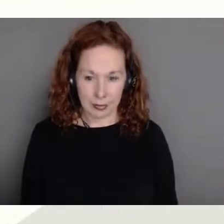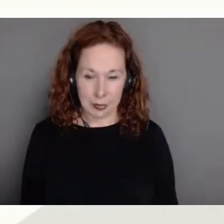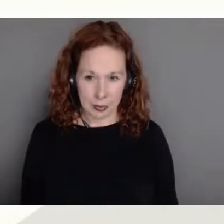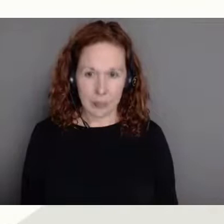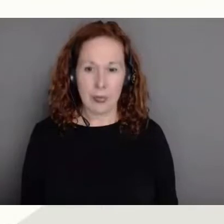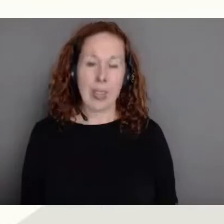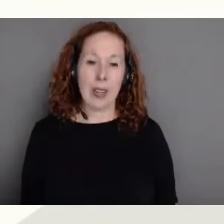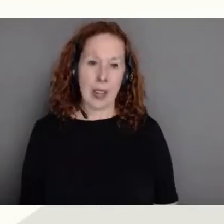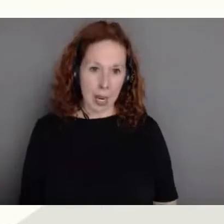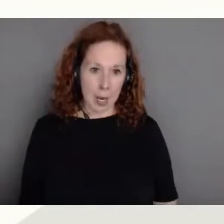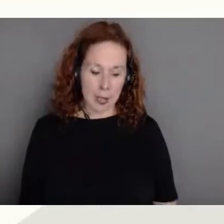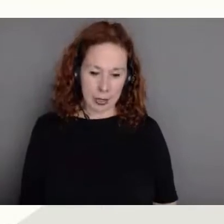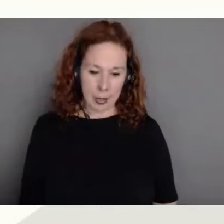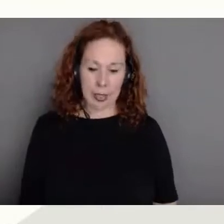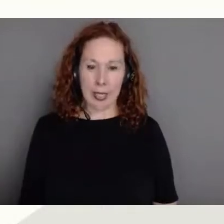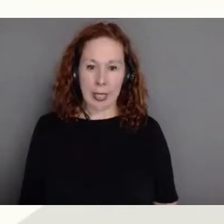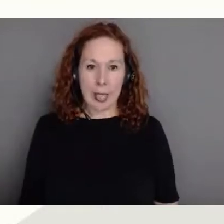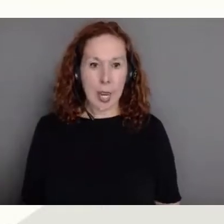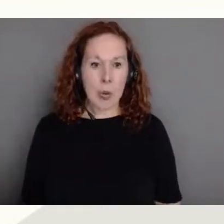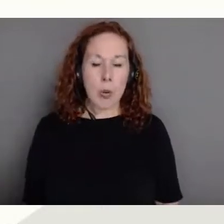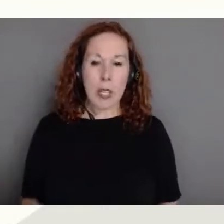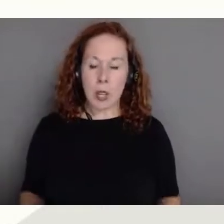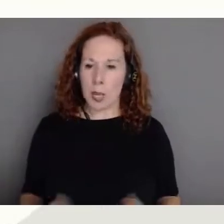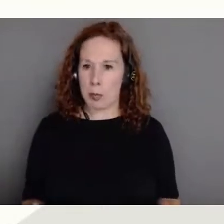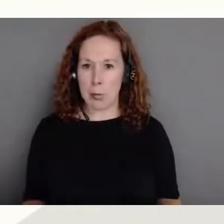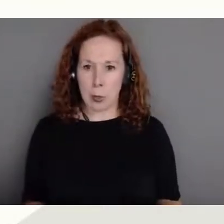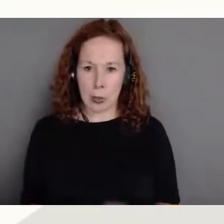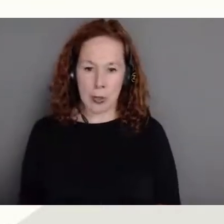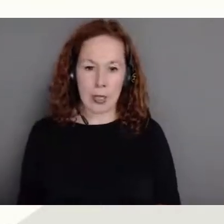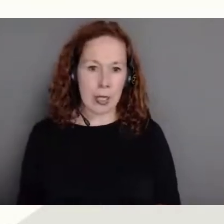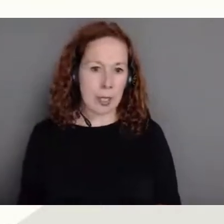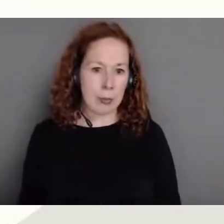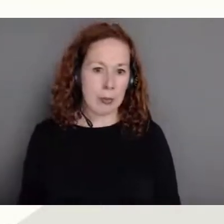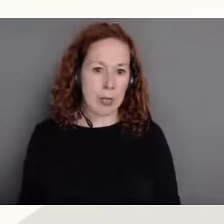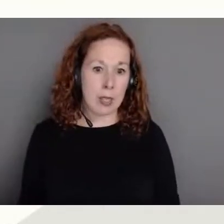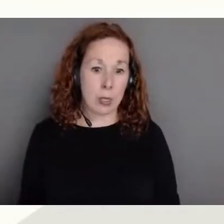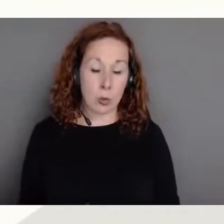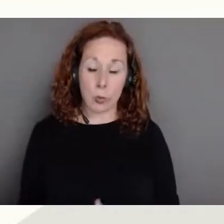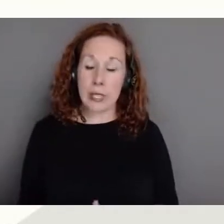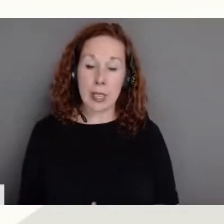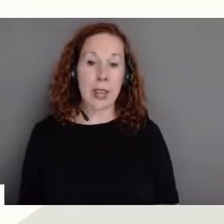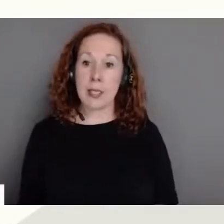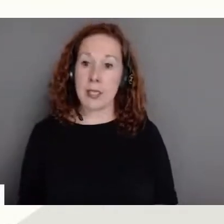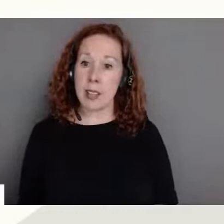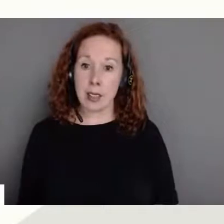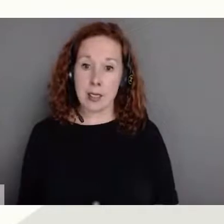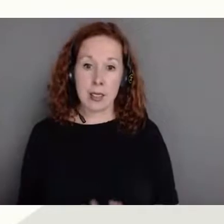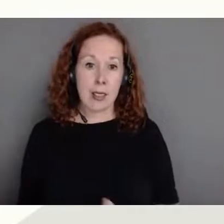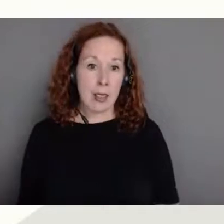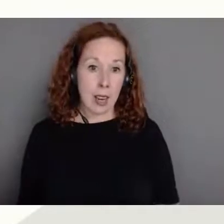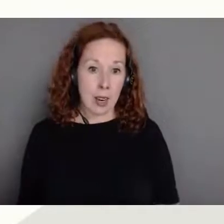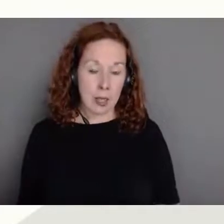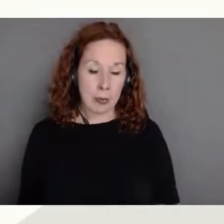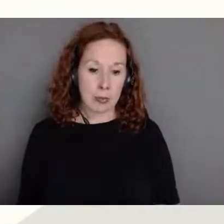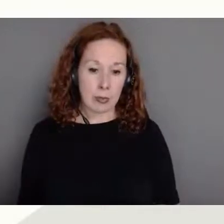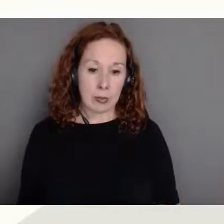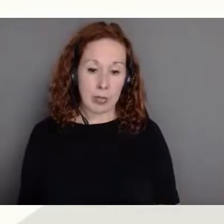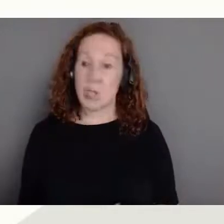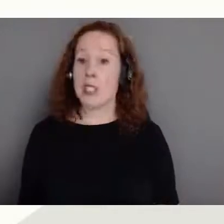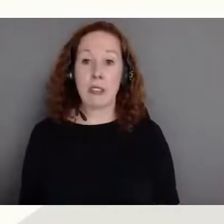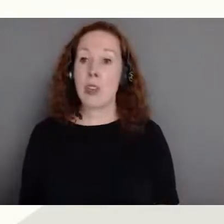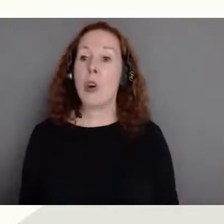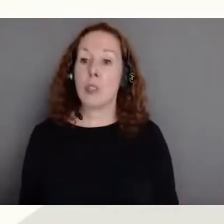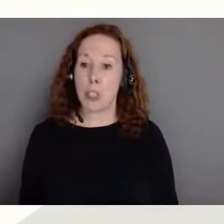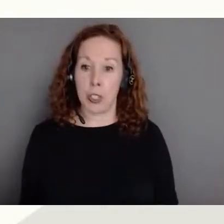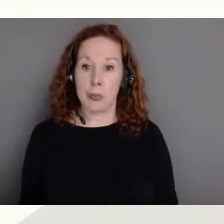so important? Absolutely. What a lot of people don't realize is that um,